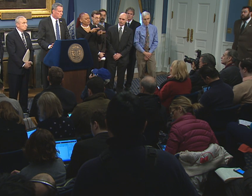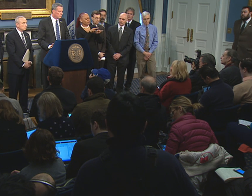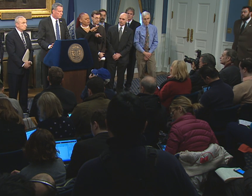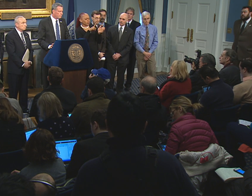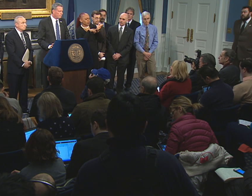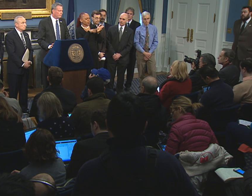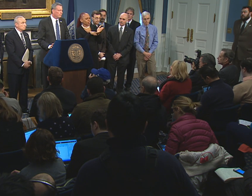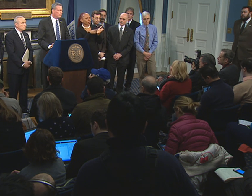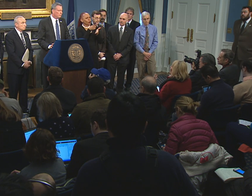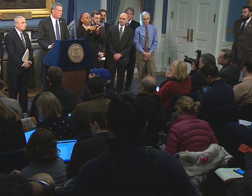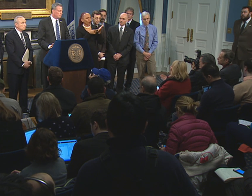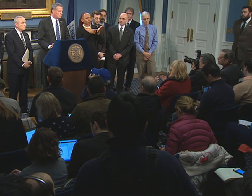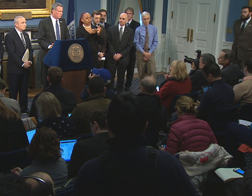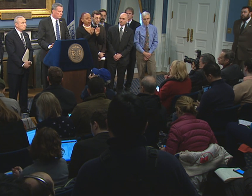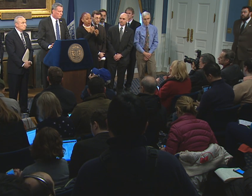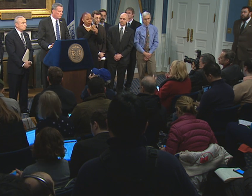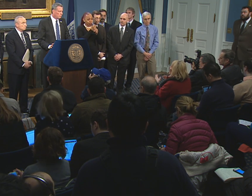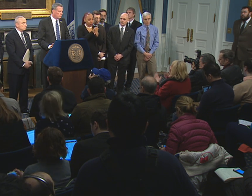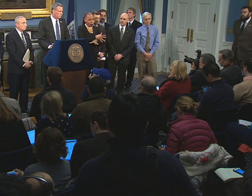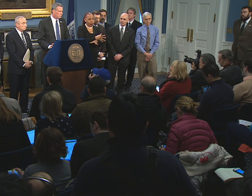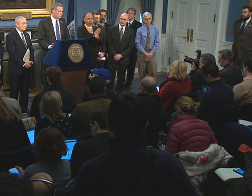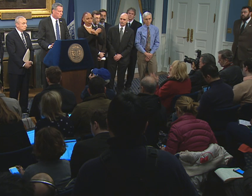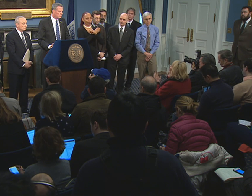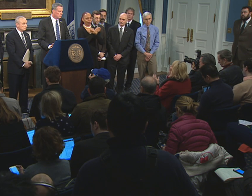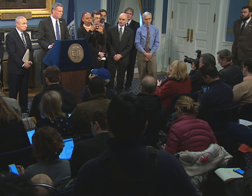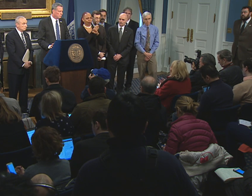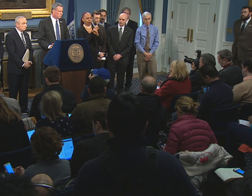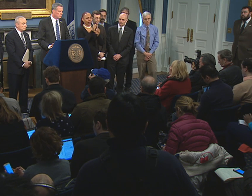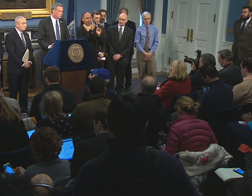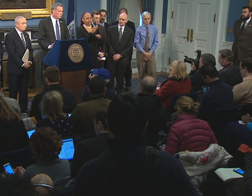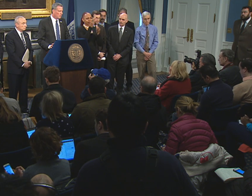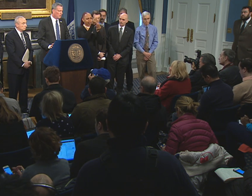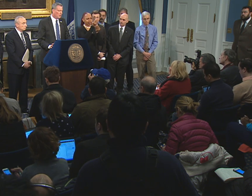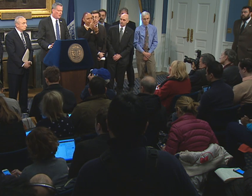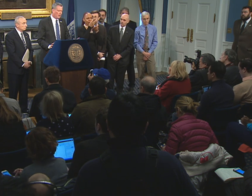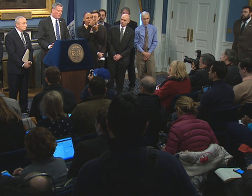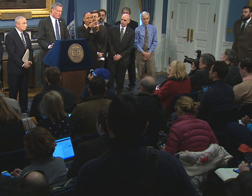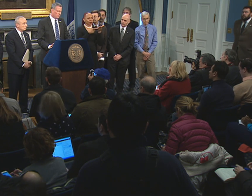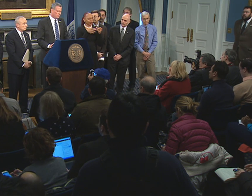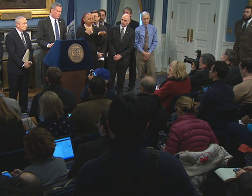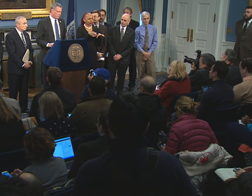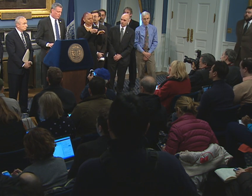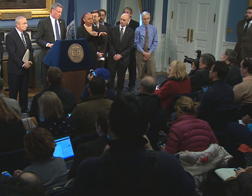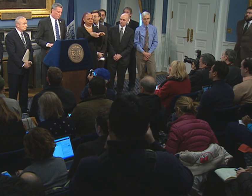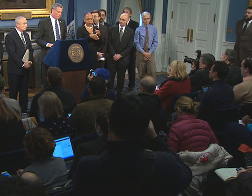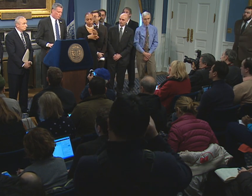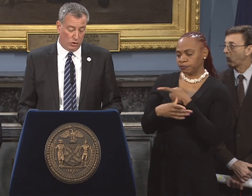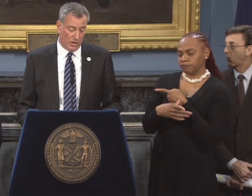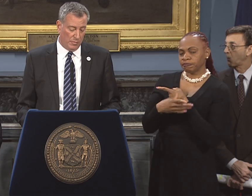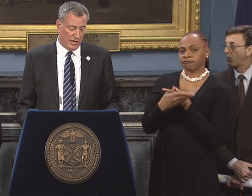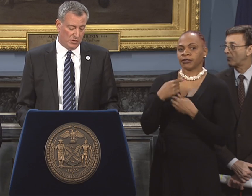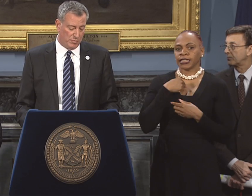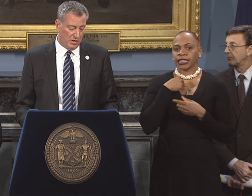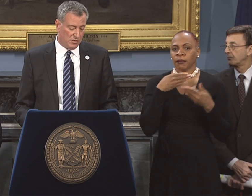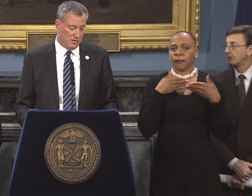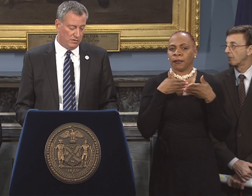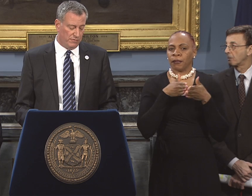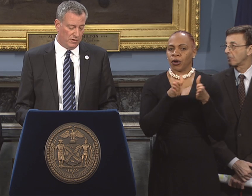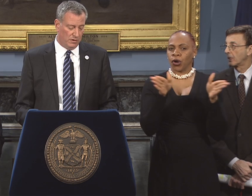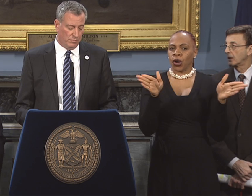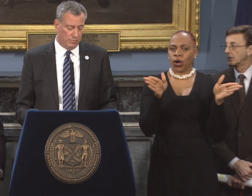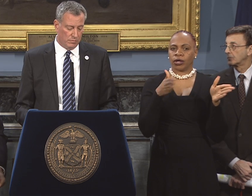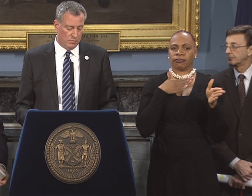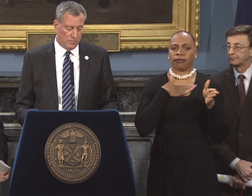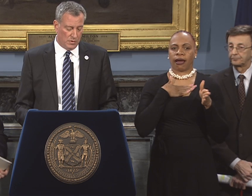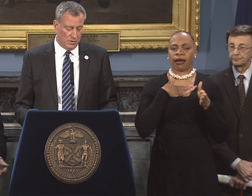this devastation, if you are going to tell us the whole world of what you're looking at. I'm going to just be very broad in my response, and